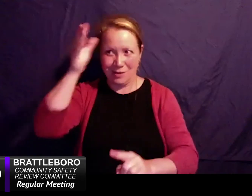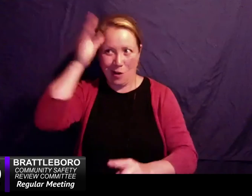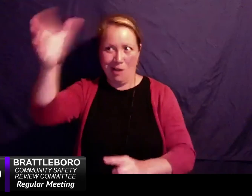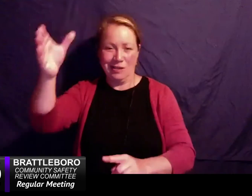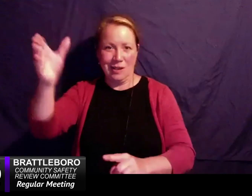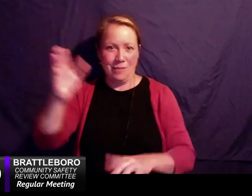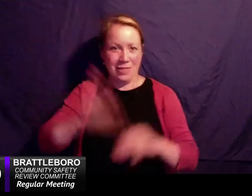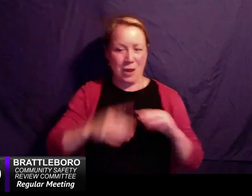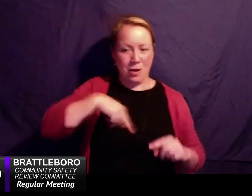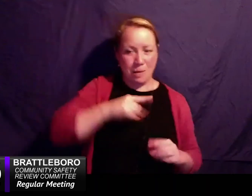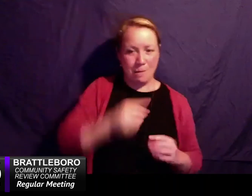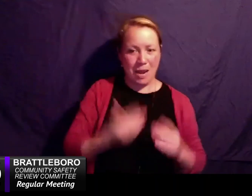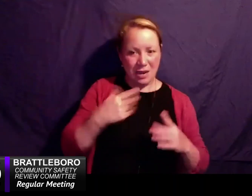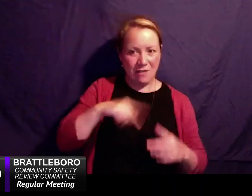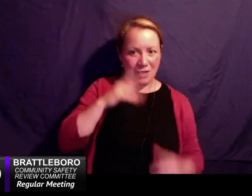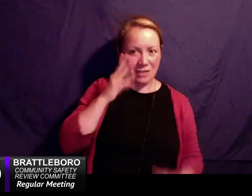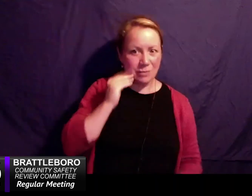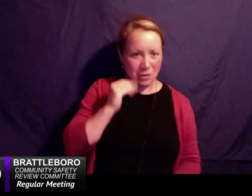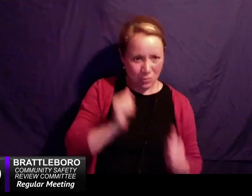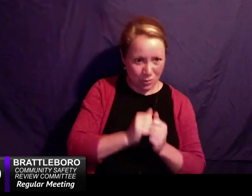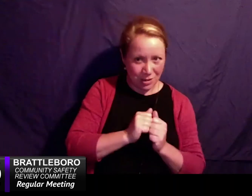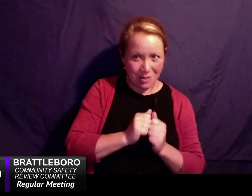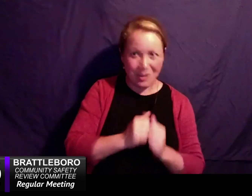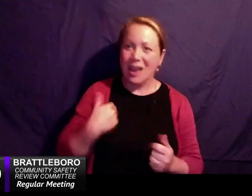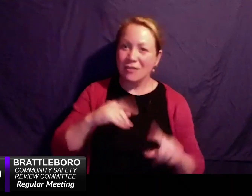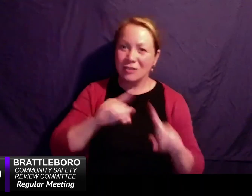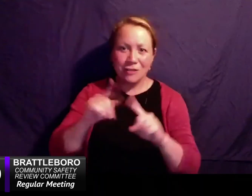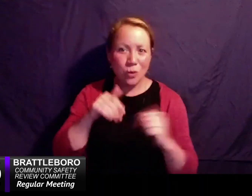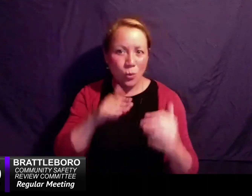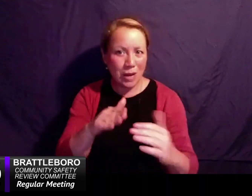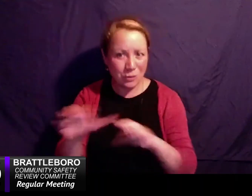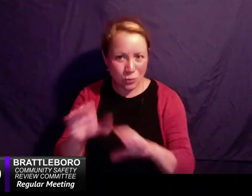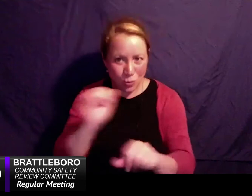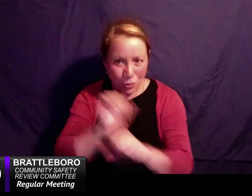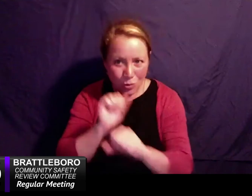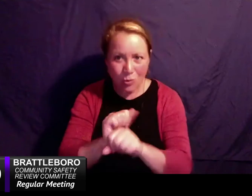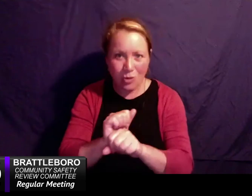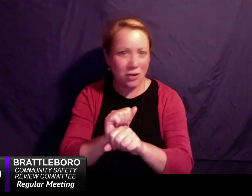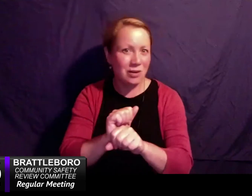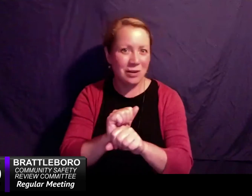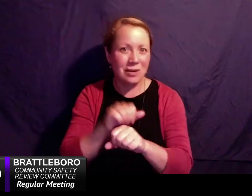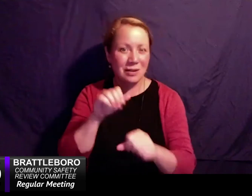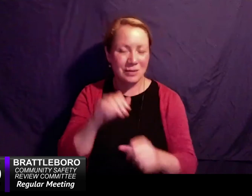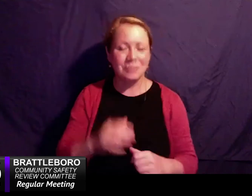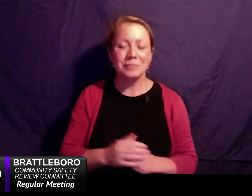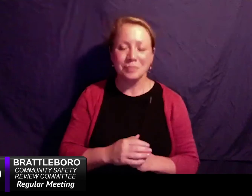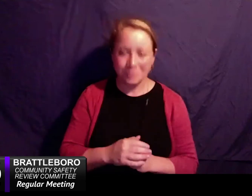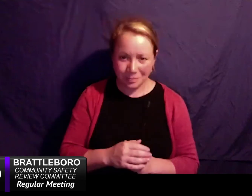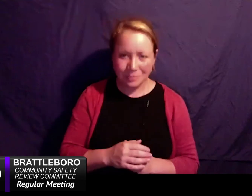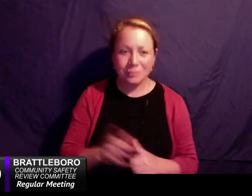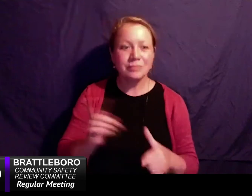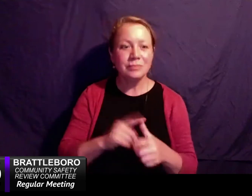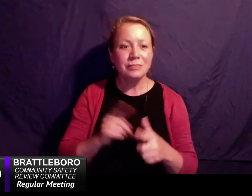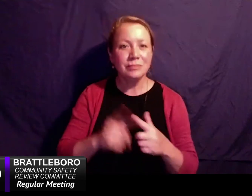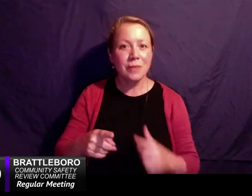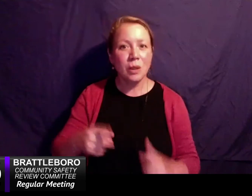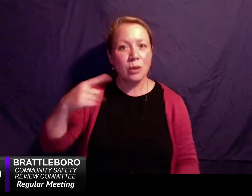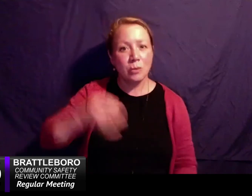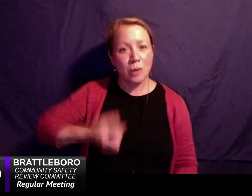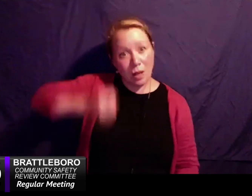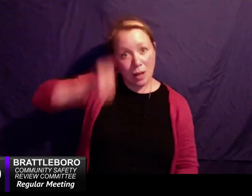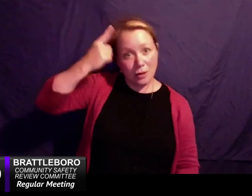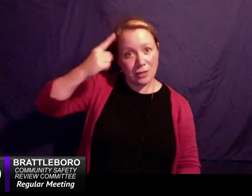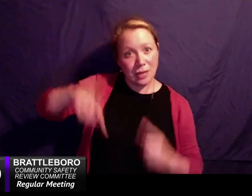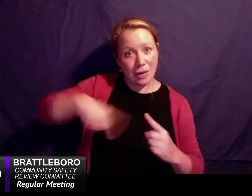different formalities in how to do this work in this space. Gain understanding about agreements with